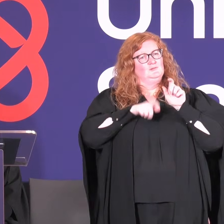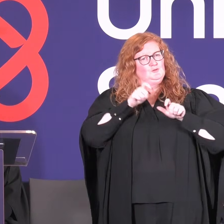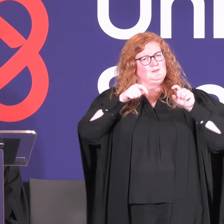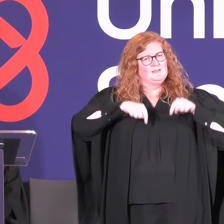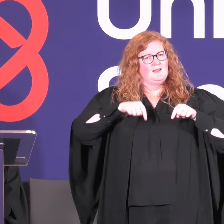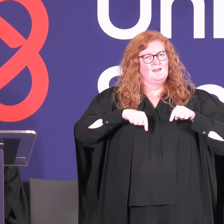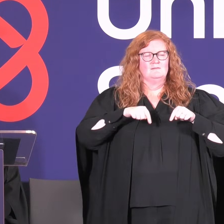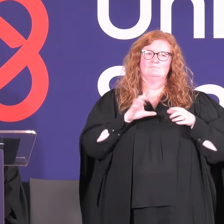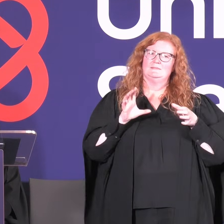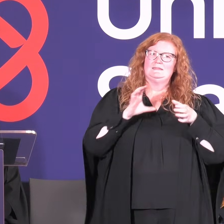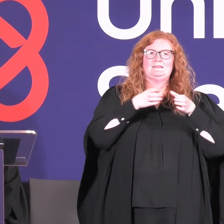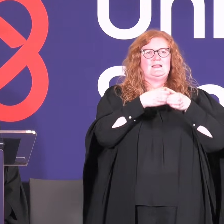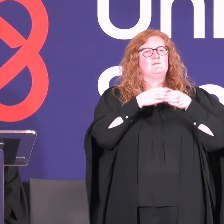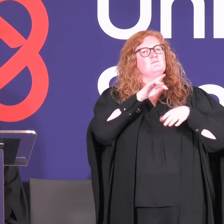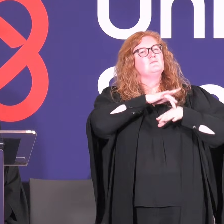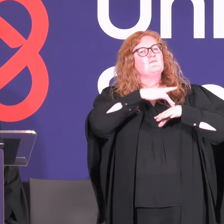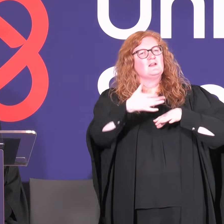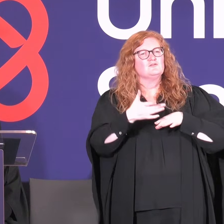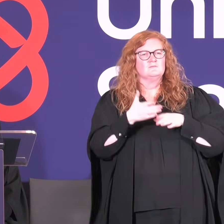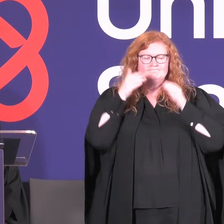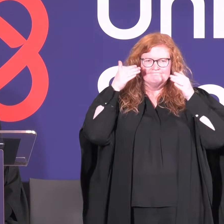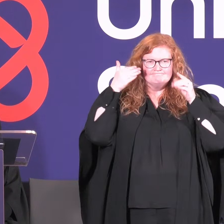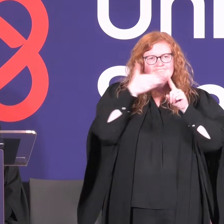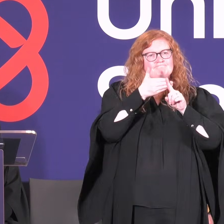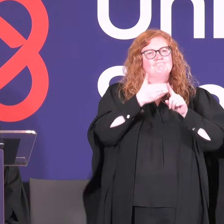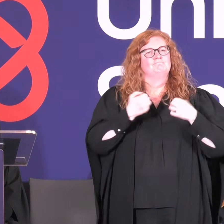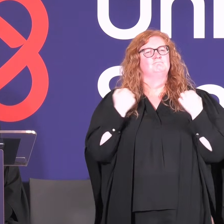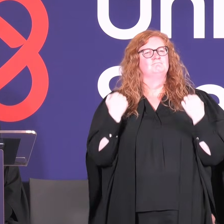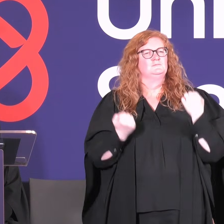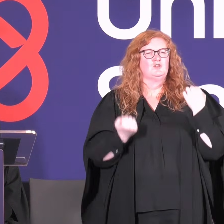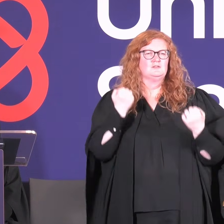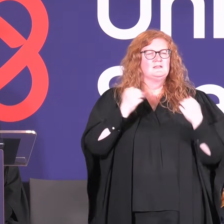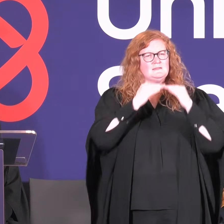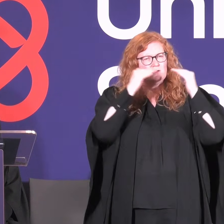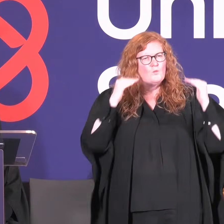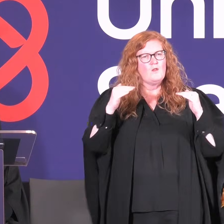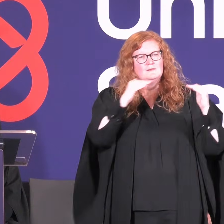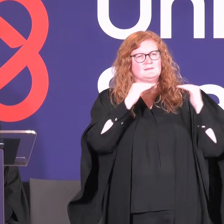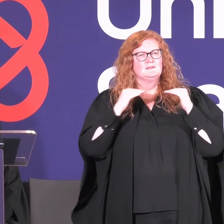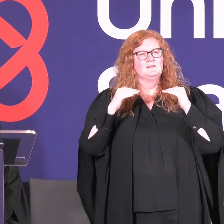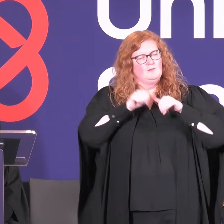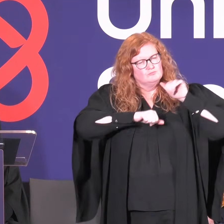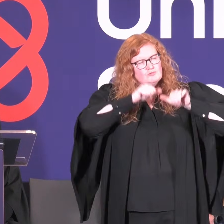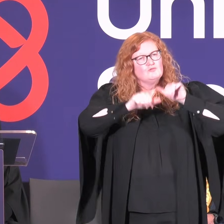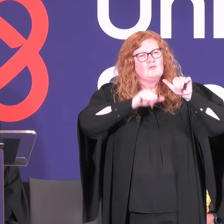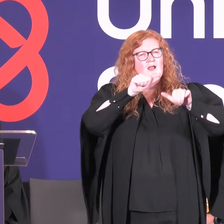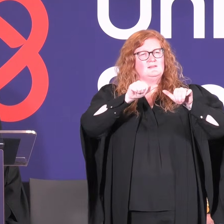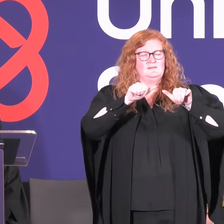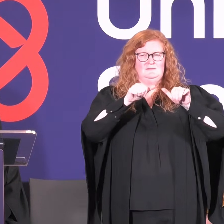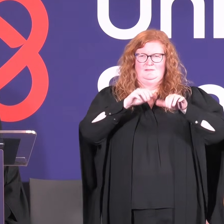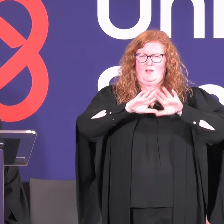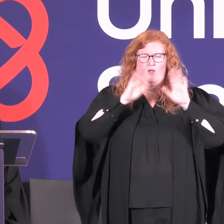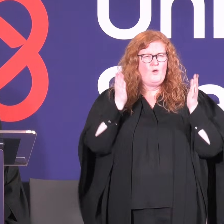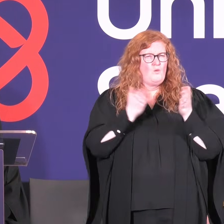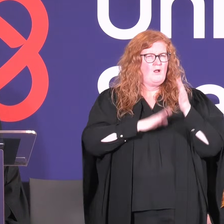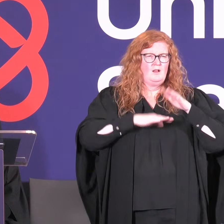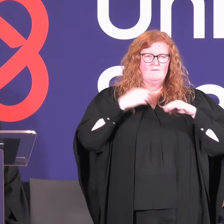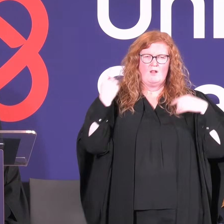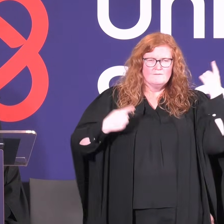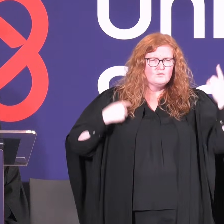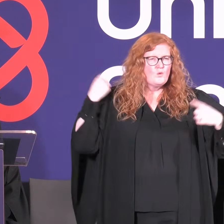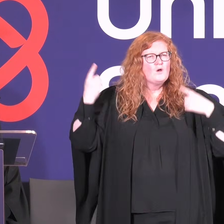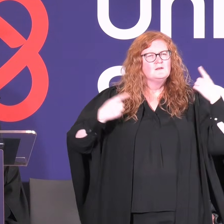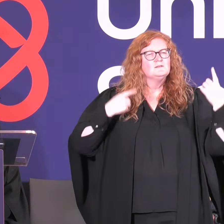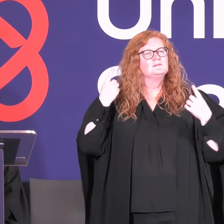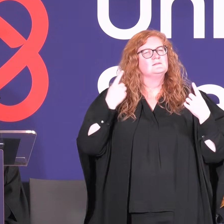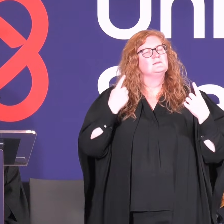professionals dedicated to justice, equality, and progress. In a world full of noise, be the voice of